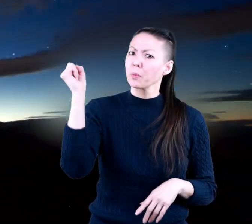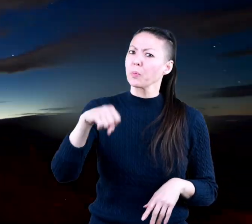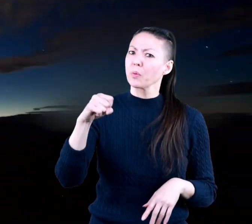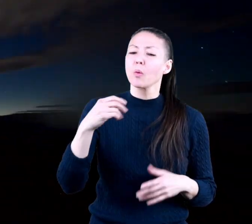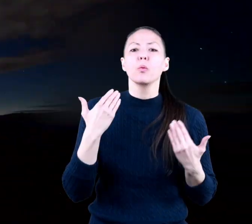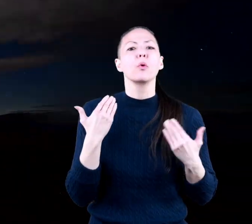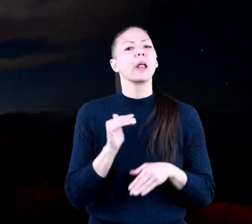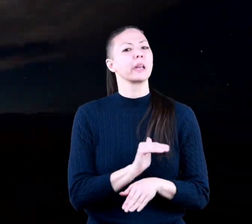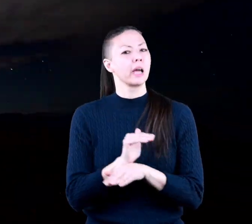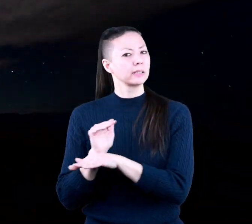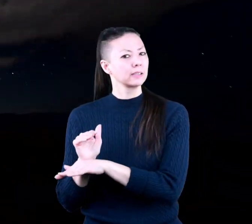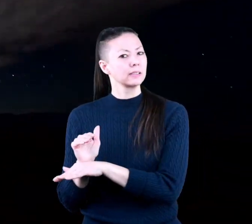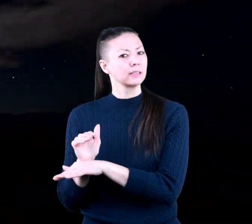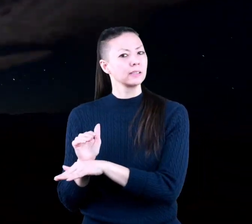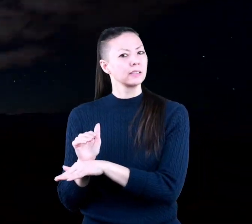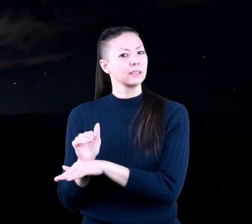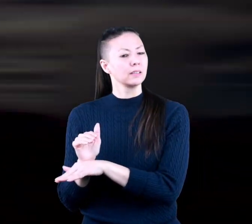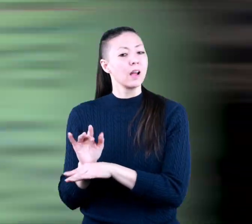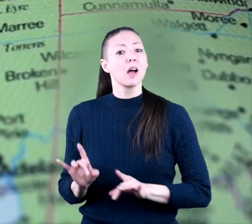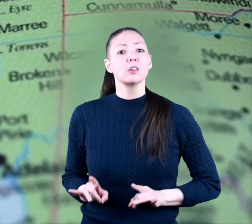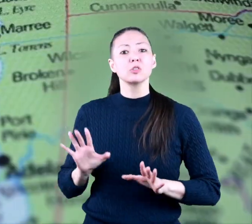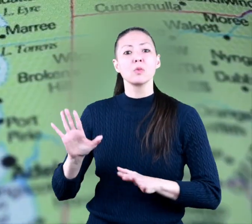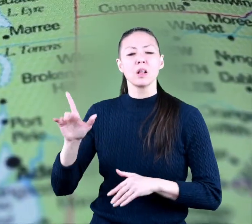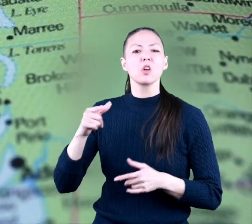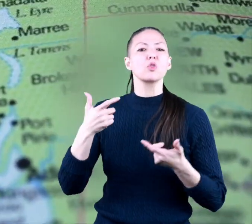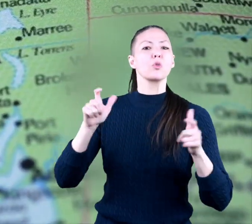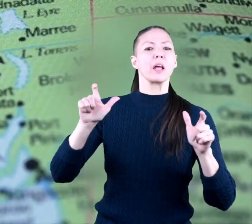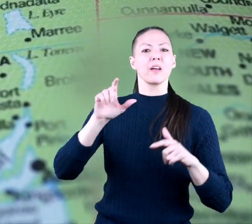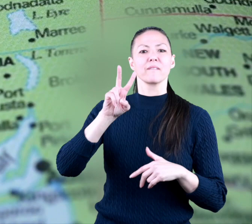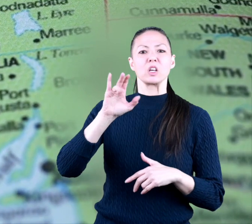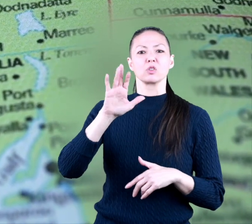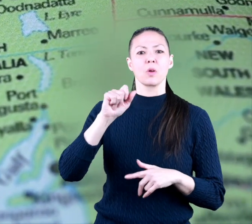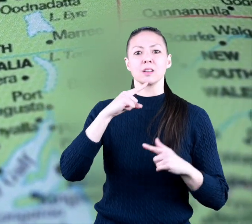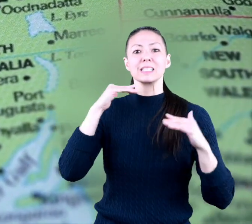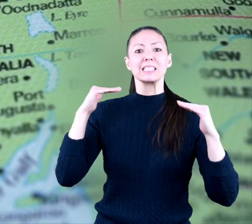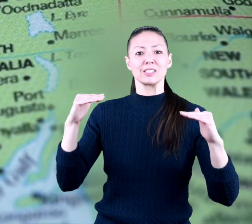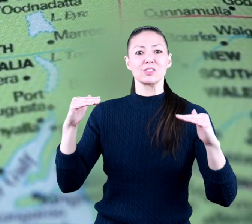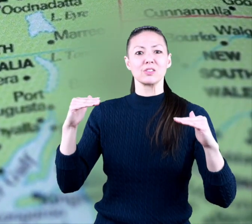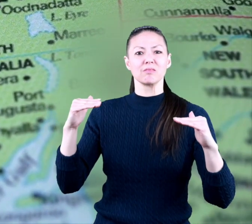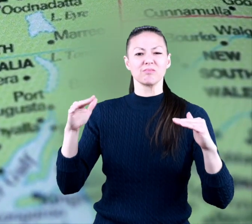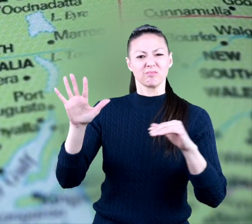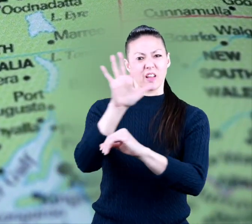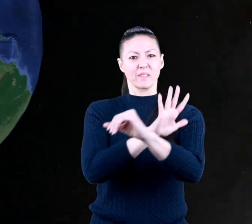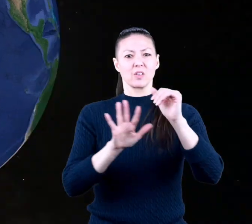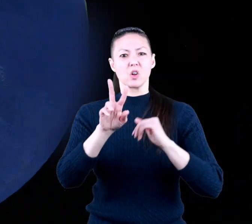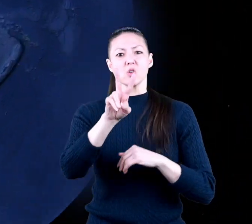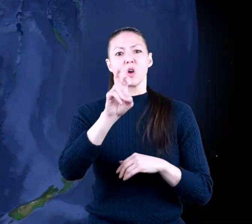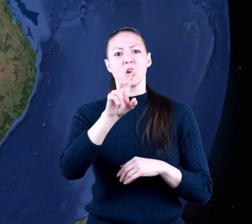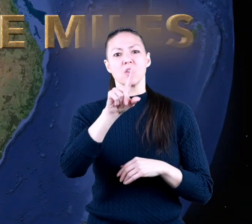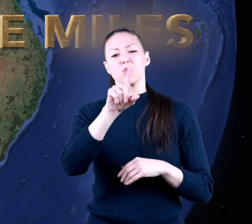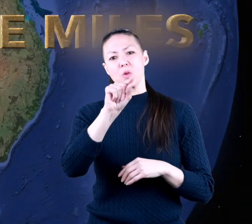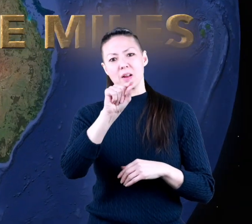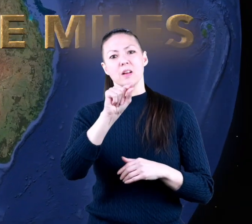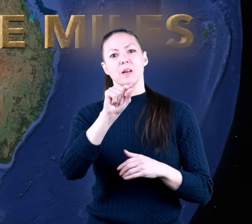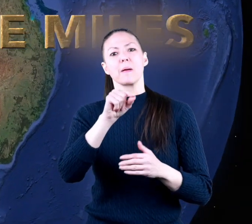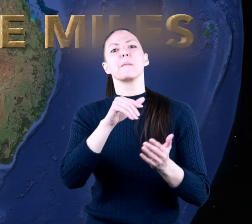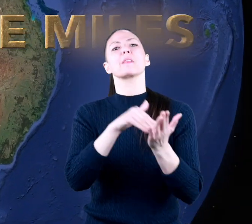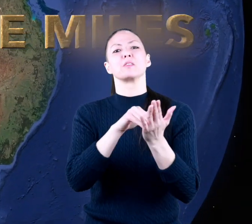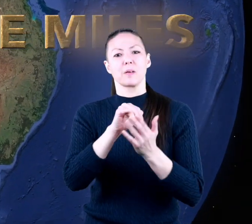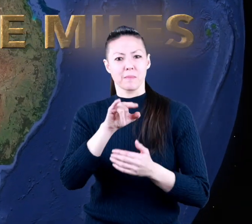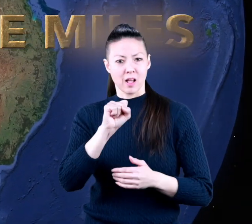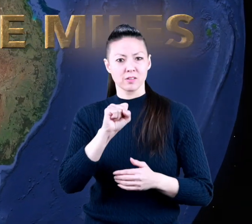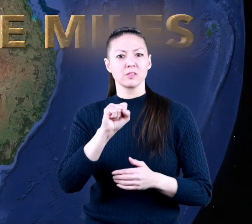the day and cool at night. In Australia, the Great Victoria Desert covers about 220,000